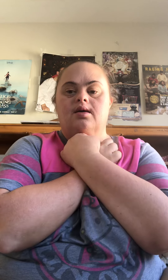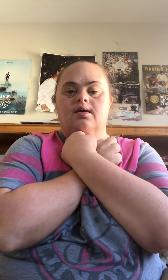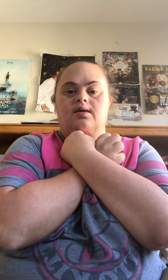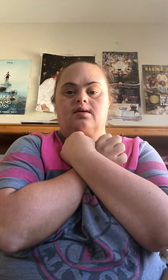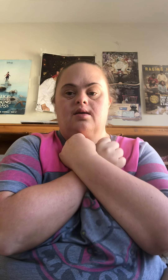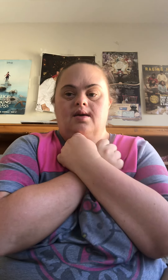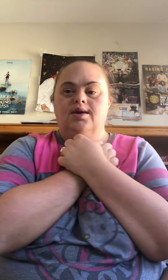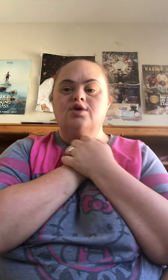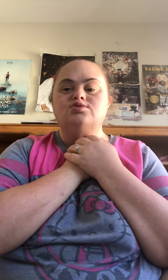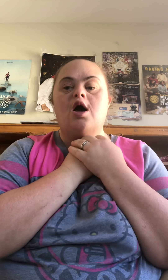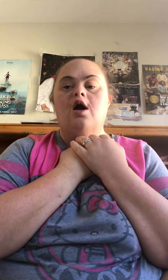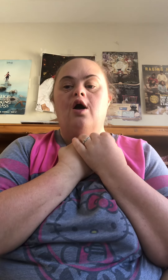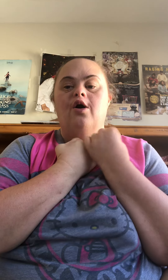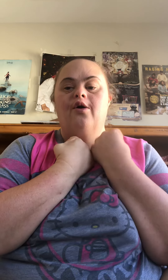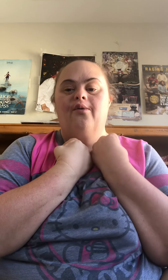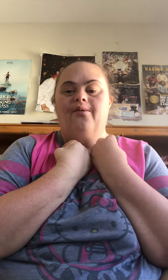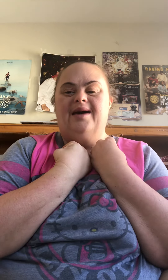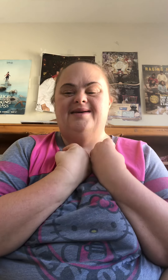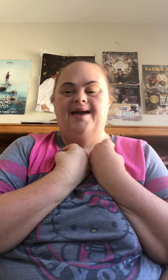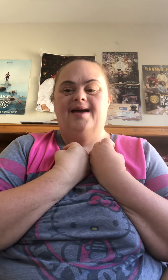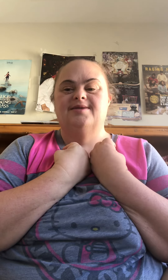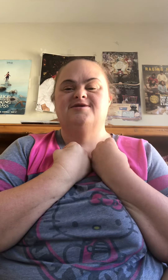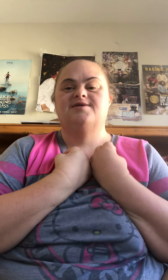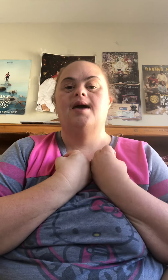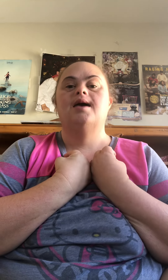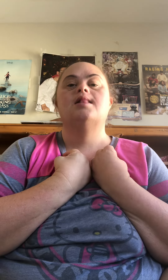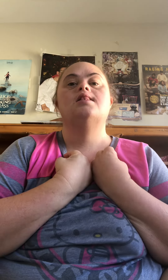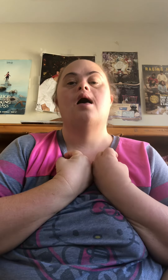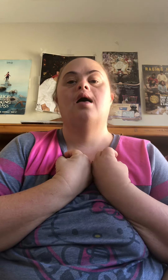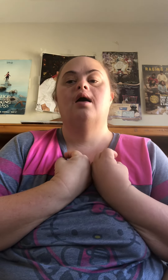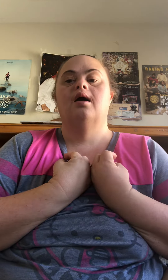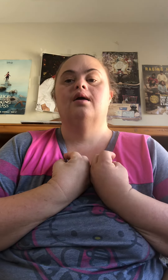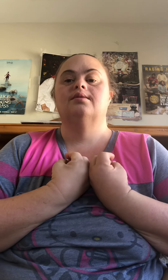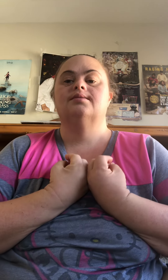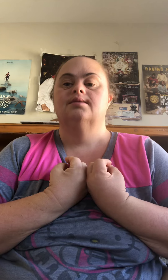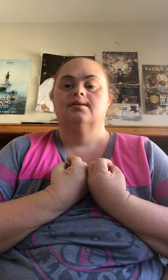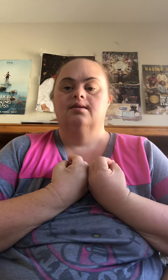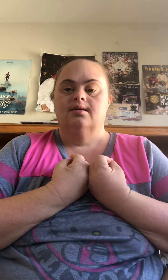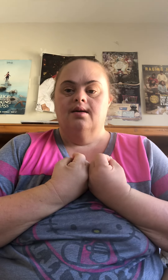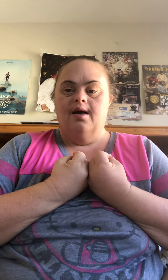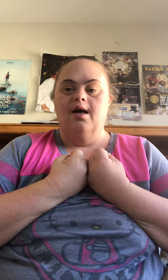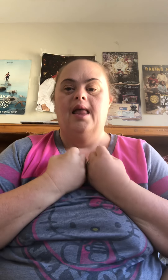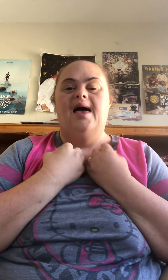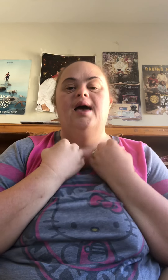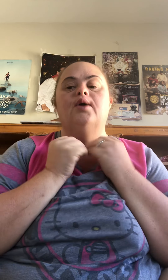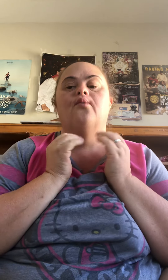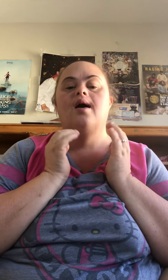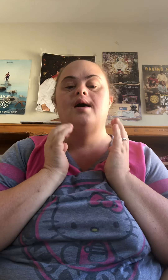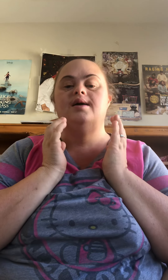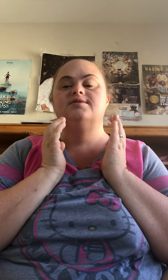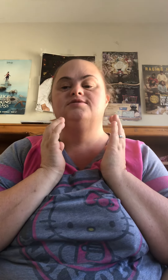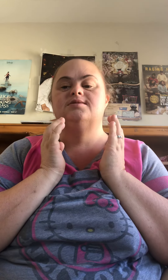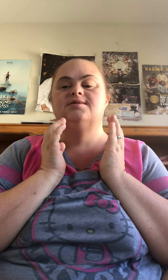You know I can't stay alone All that I want is to